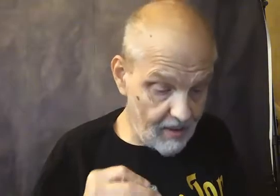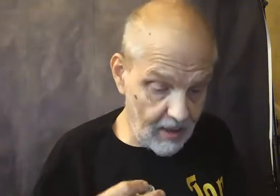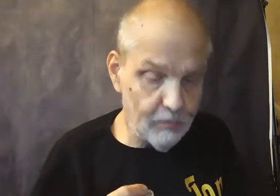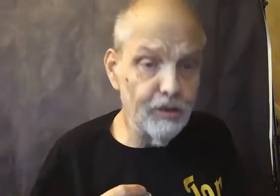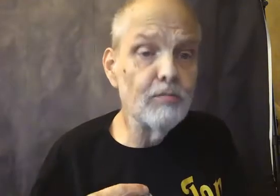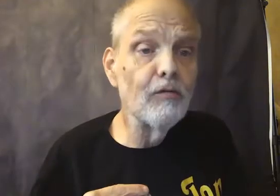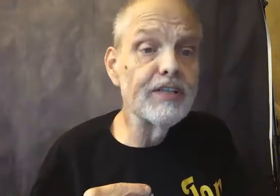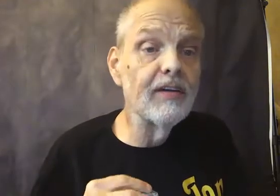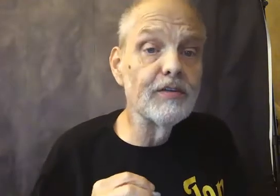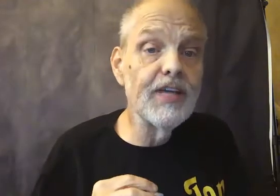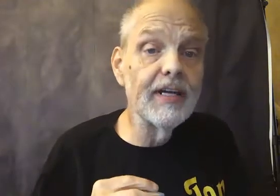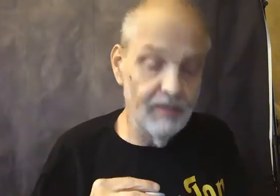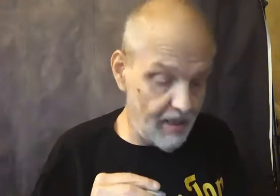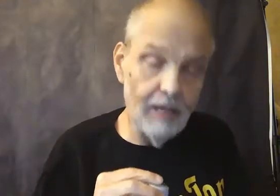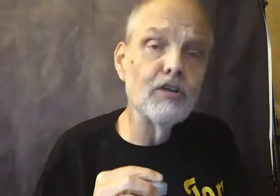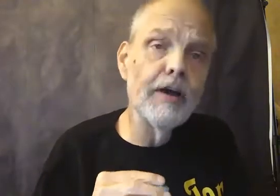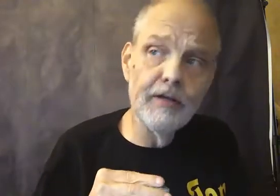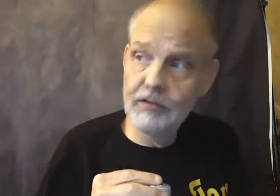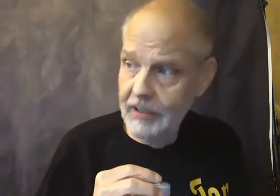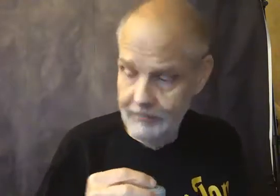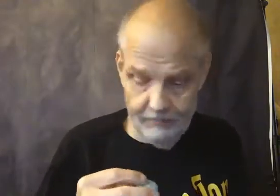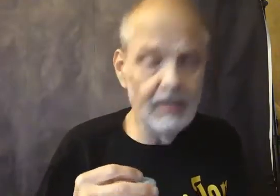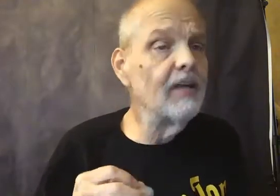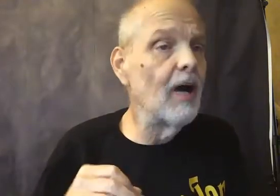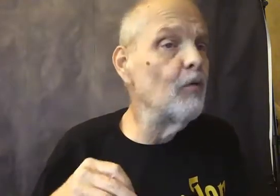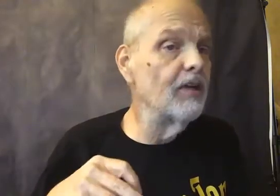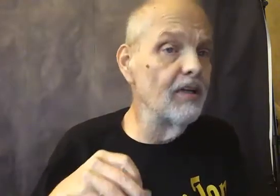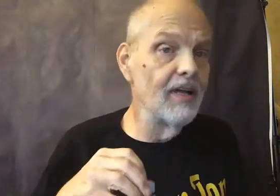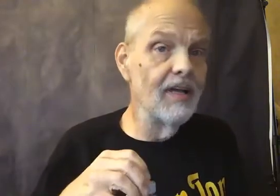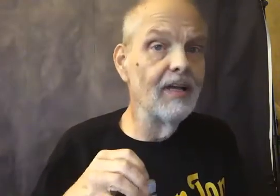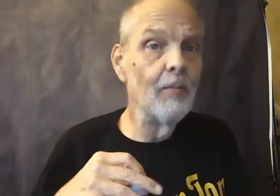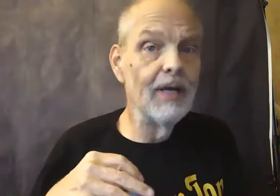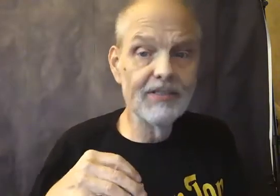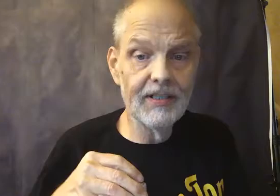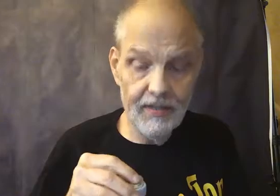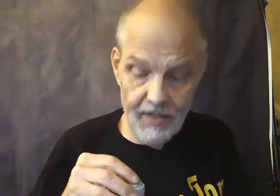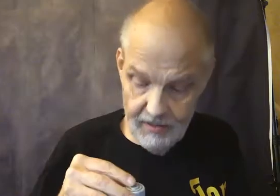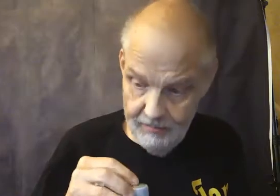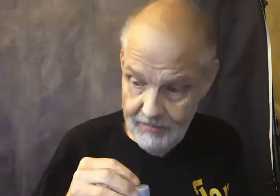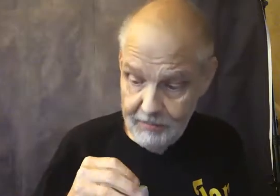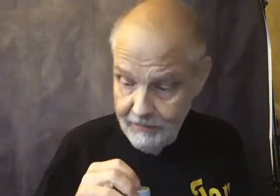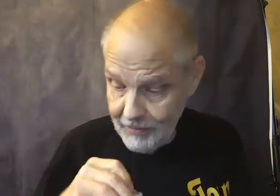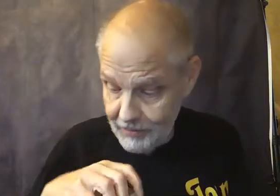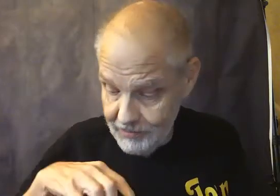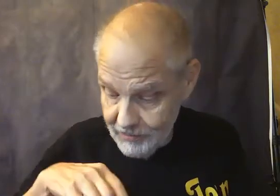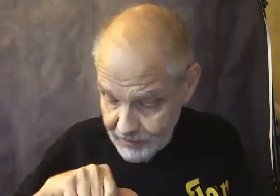I'm going to use my voice again for a second. I'm sorry. I'm on a medicine that makes me very thirsty, so that's why